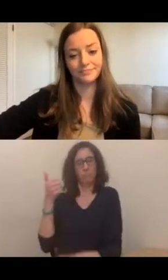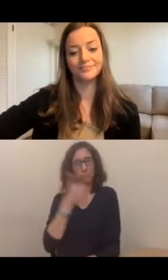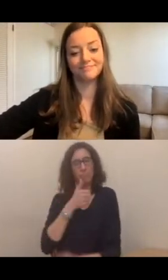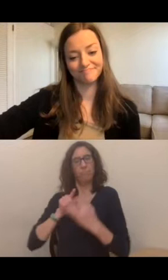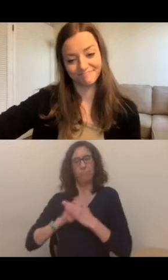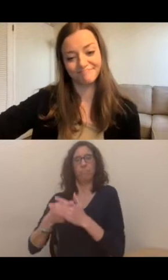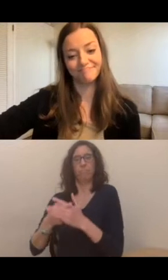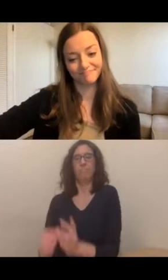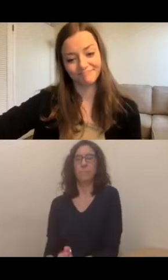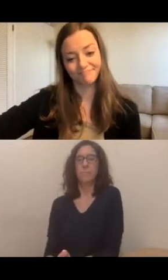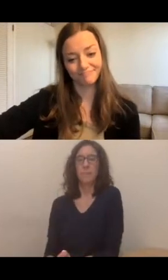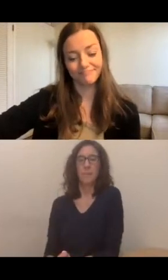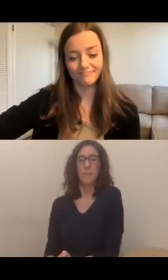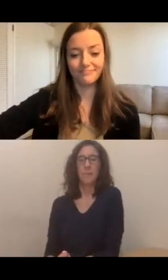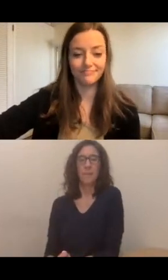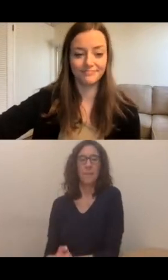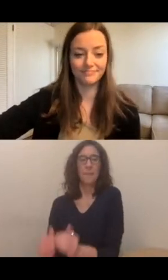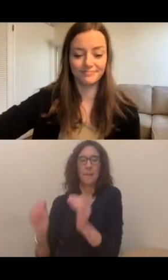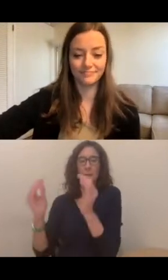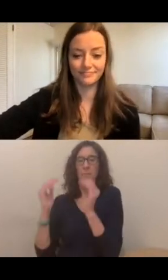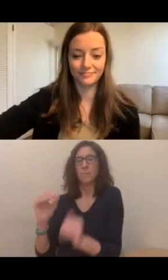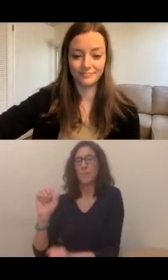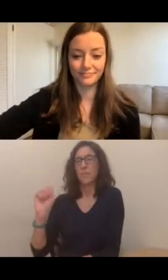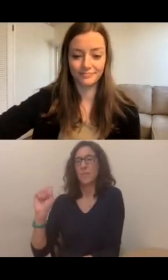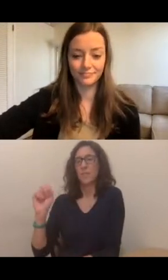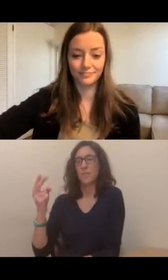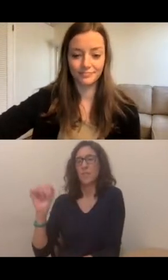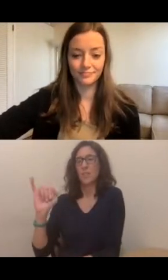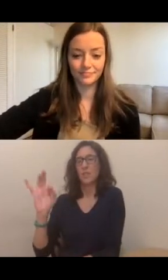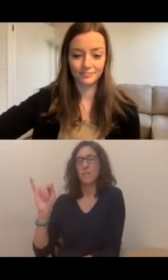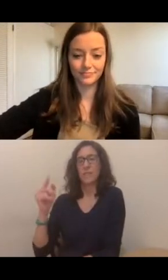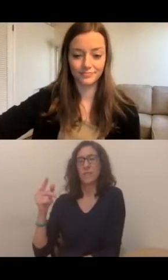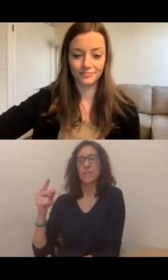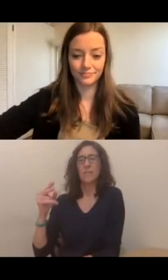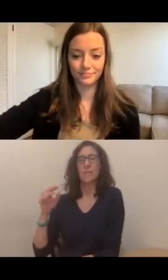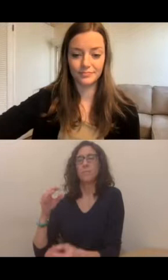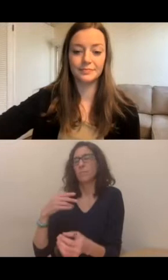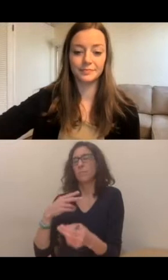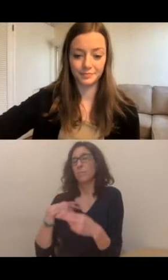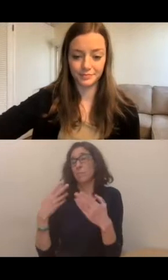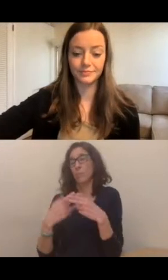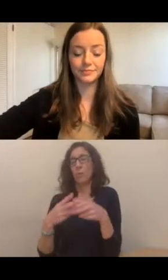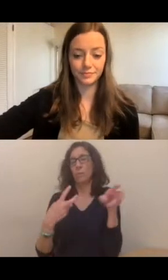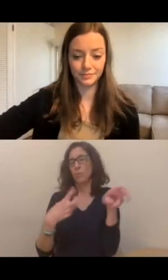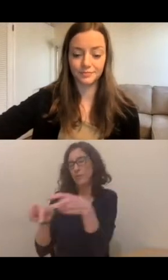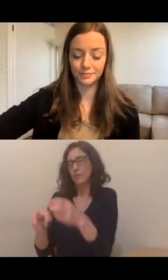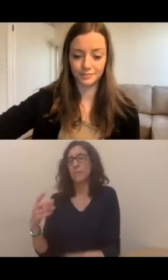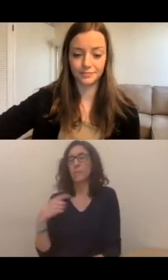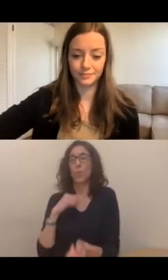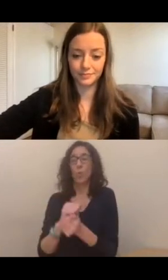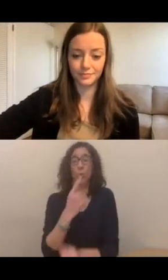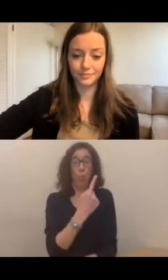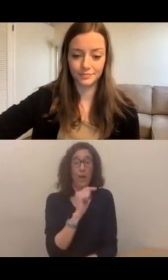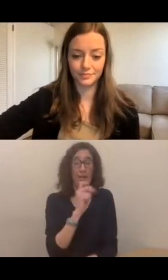a reward. Moving on with the list is shifting. The ability to work on one task,